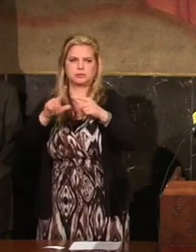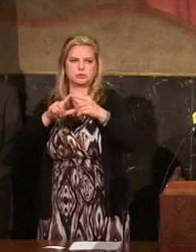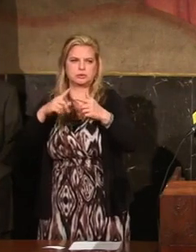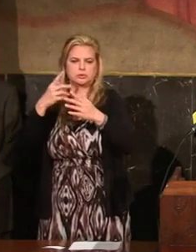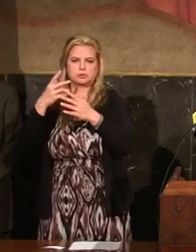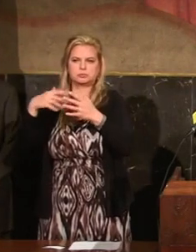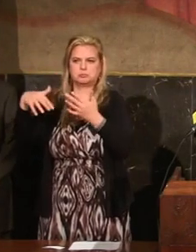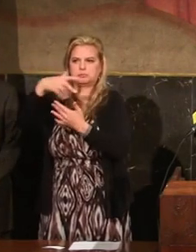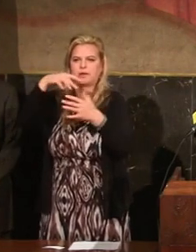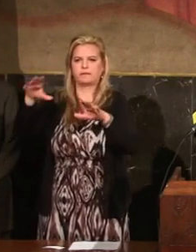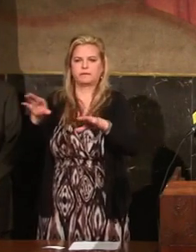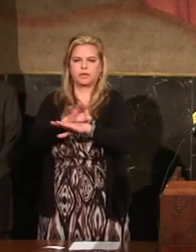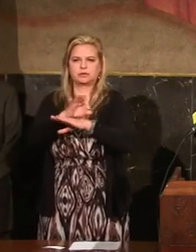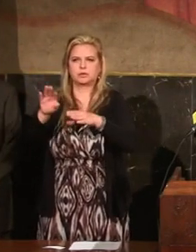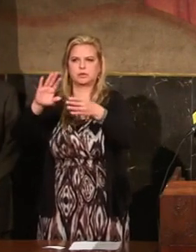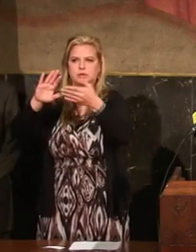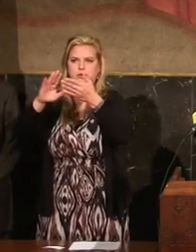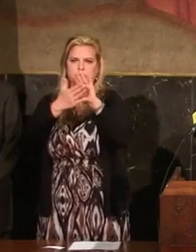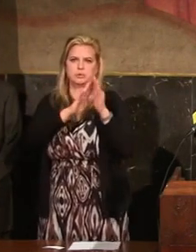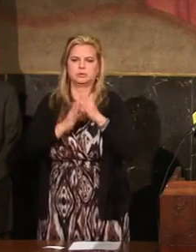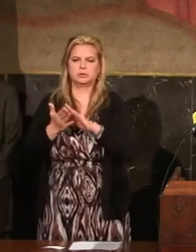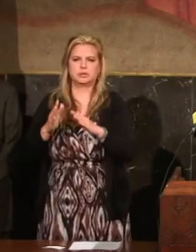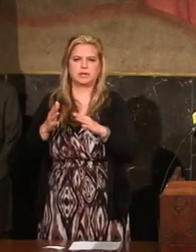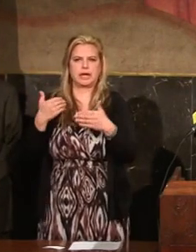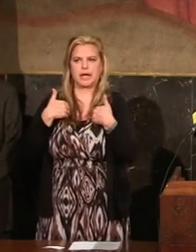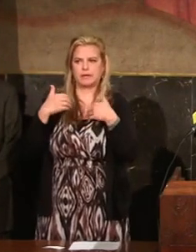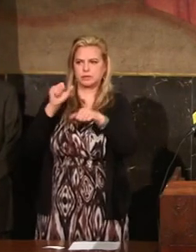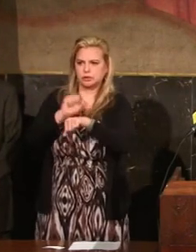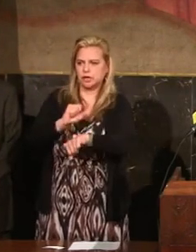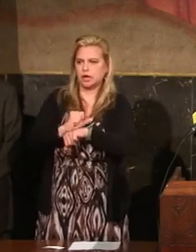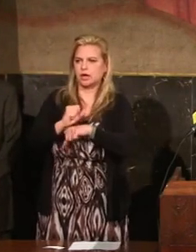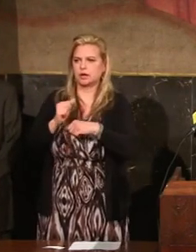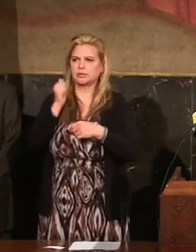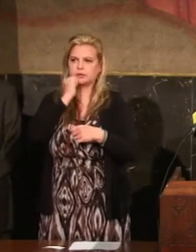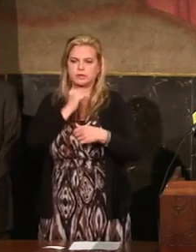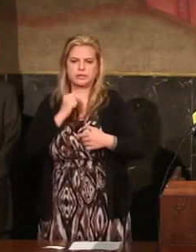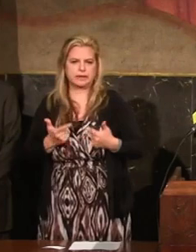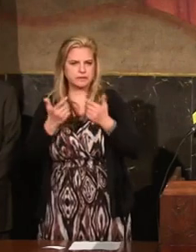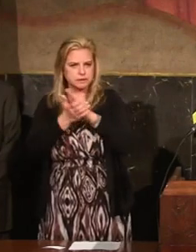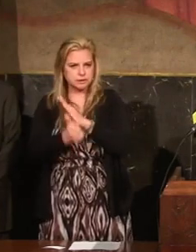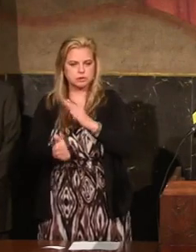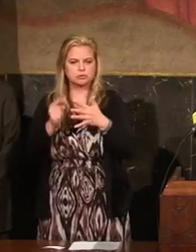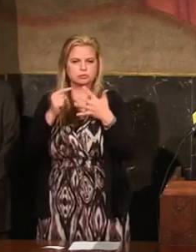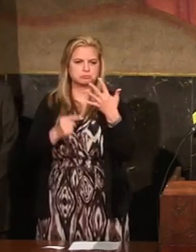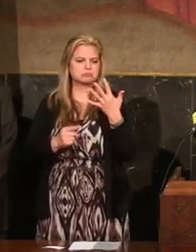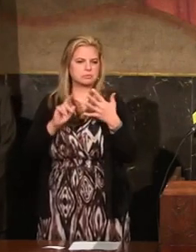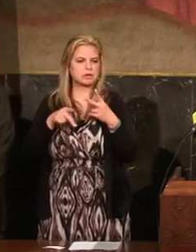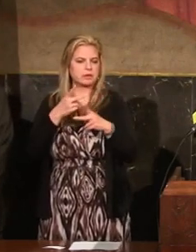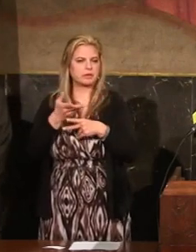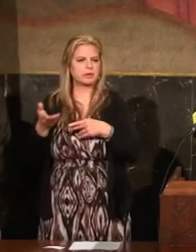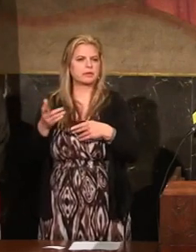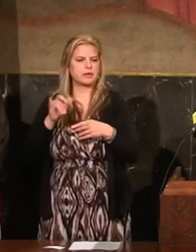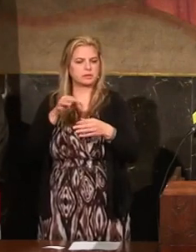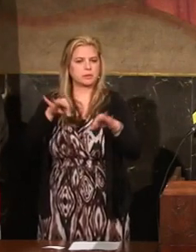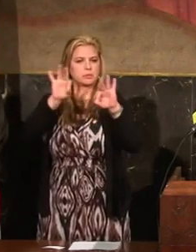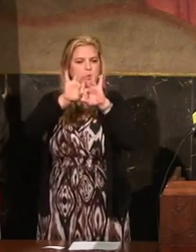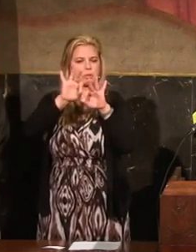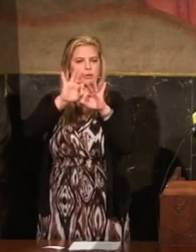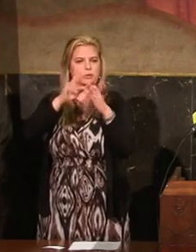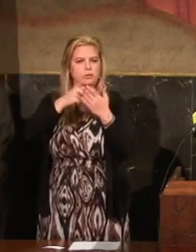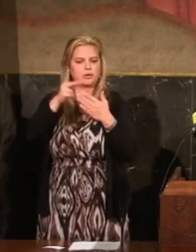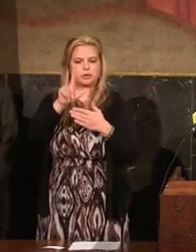communities, hold jobs, and have daily living skills. So that is an important program.